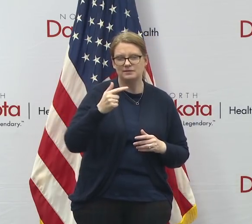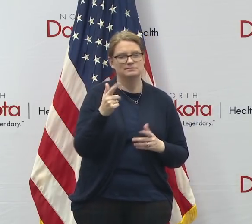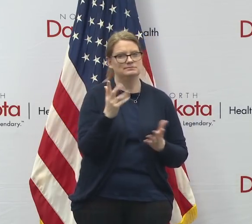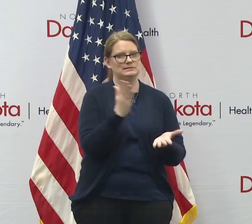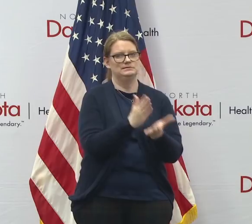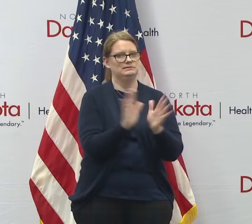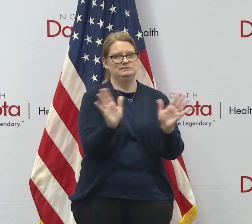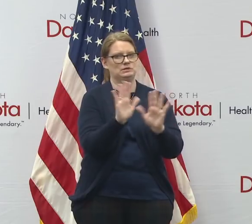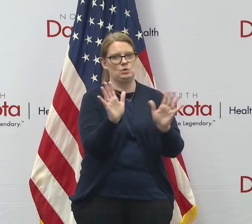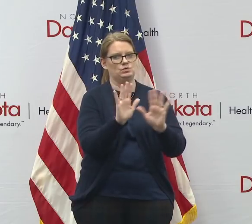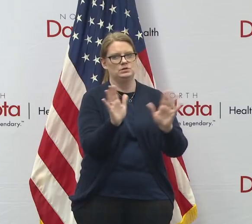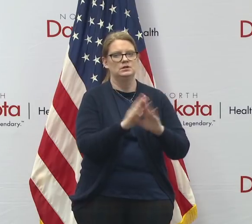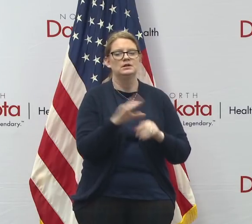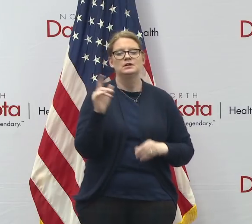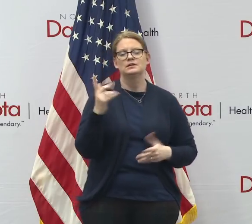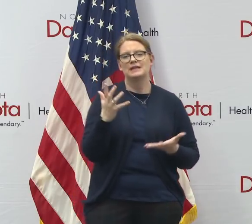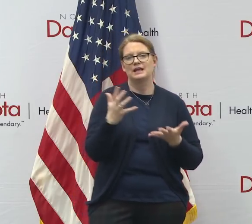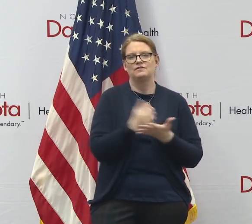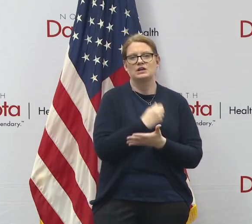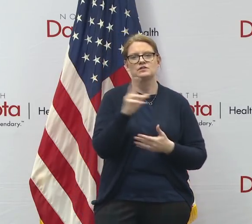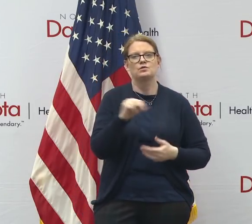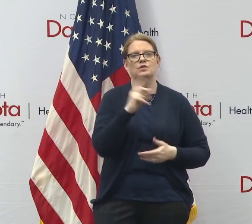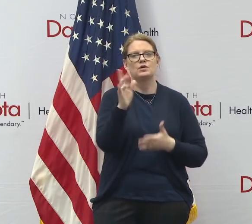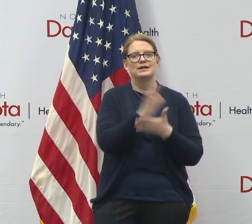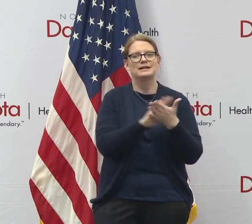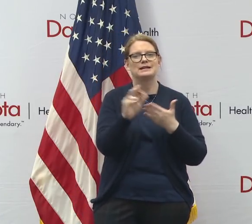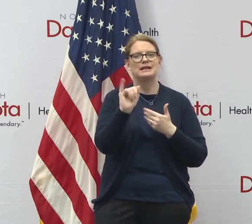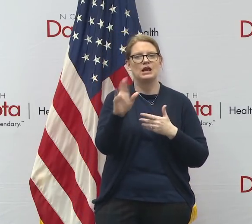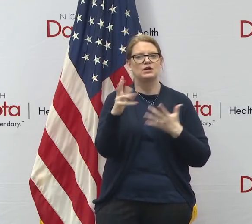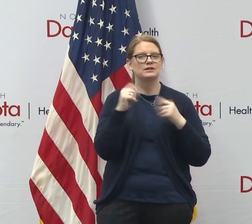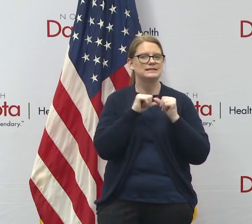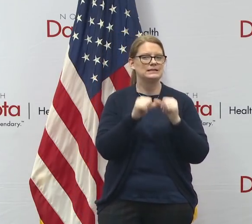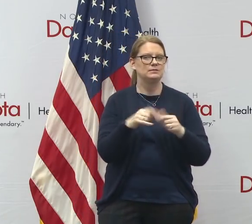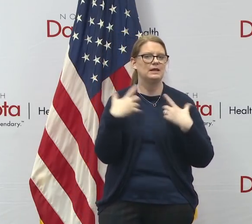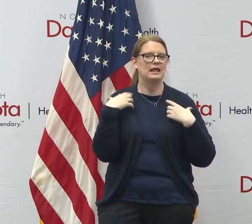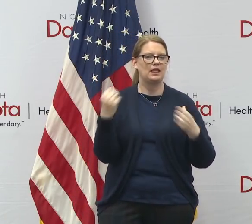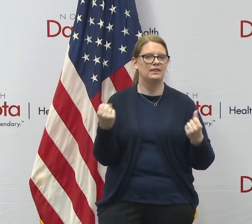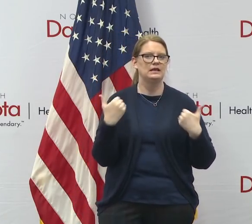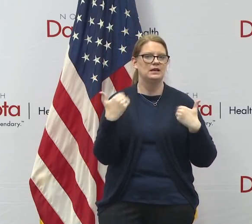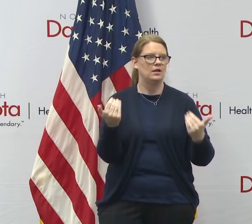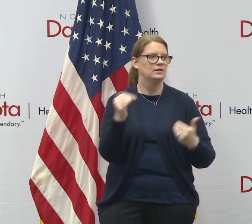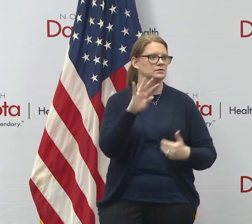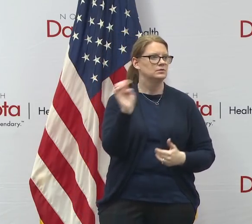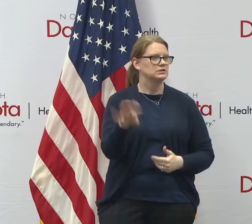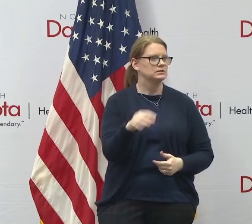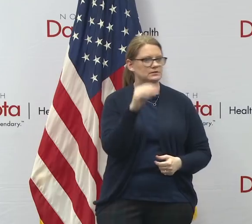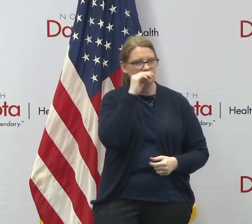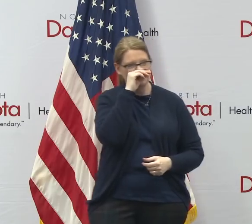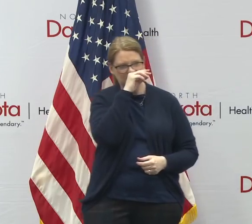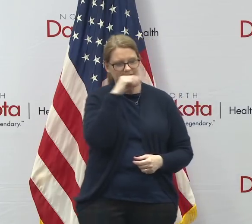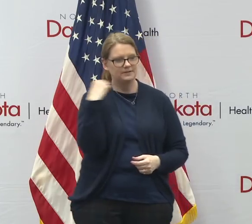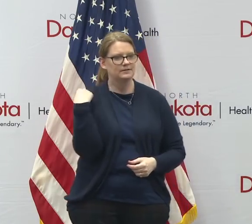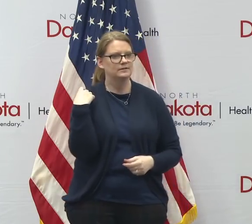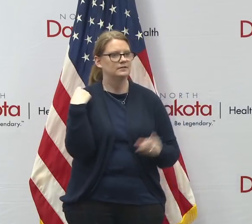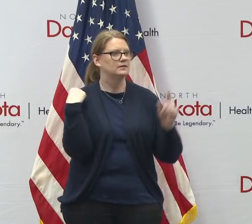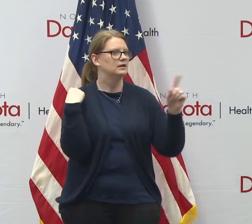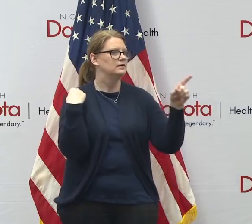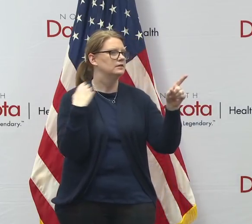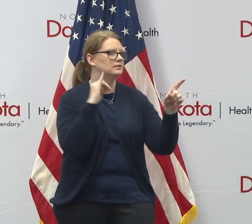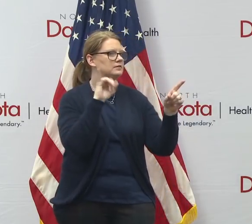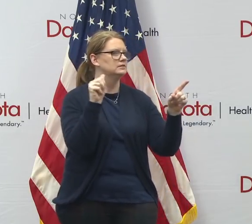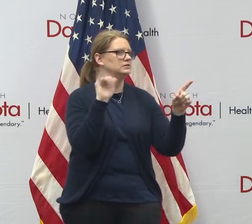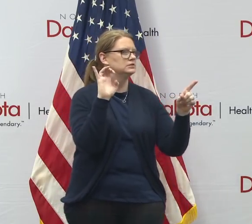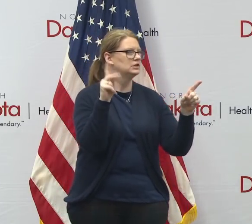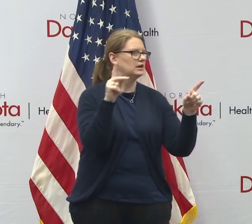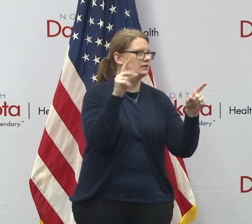Take advantage of that North Dakota clean air. Stay healthy. With that, we'll move to questions. We're going to start over here with Jack